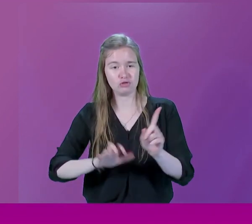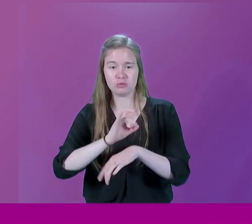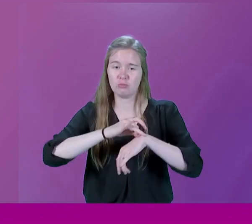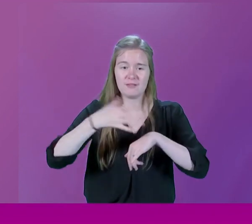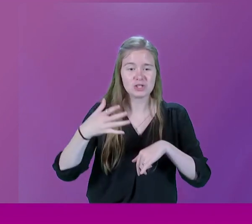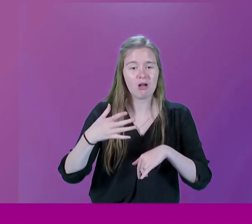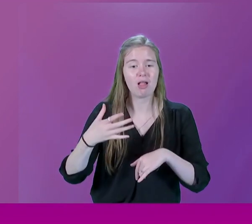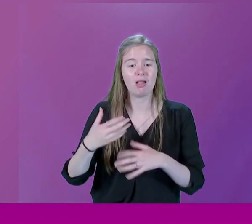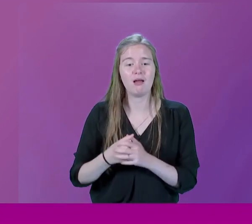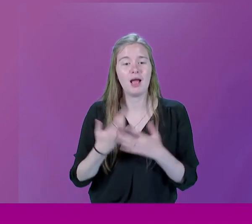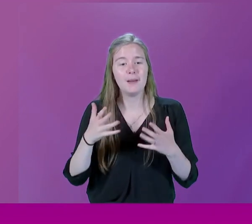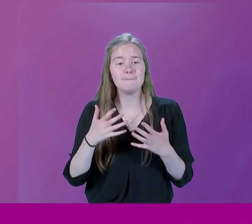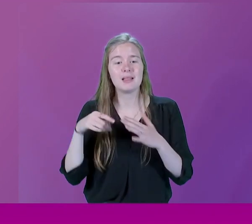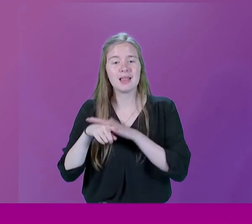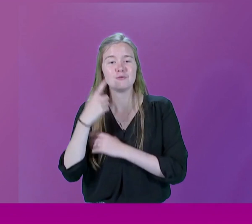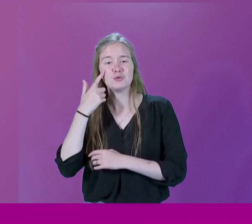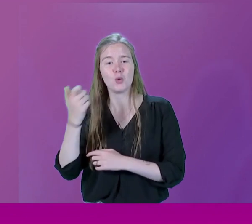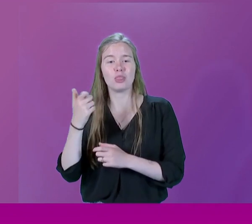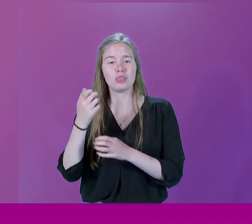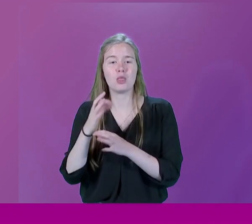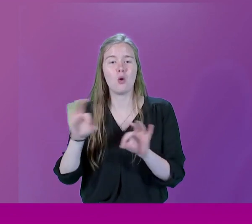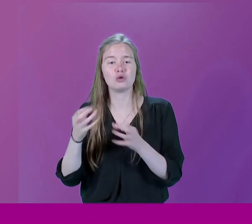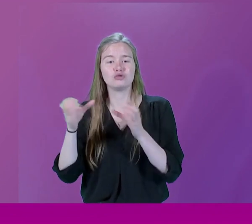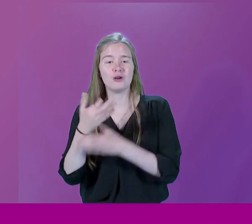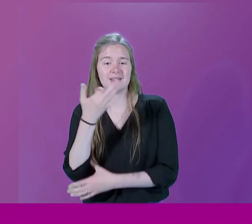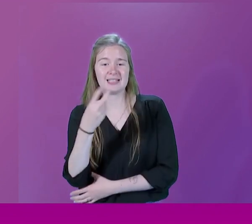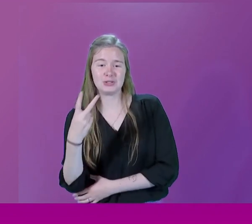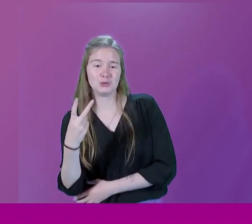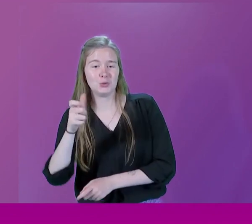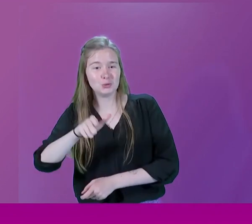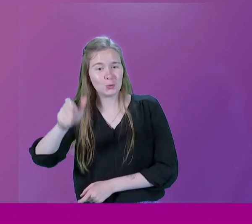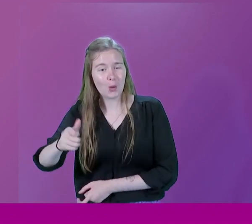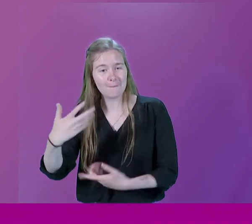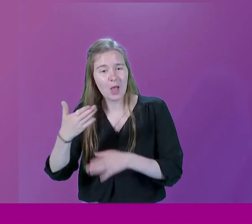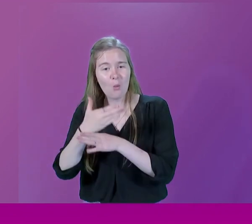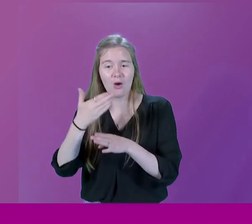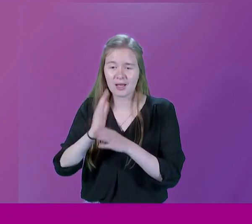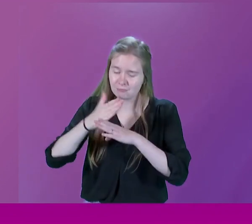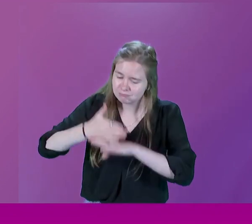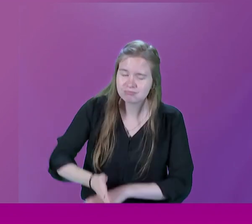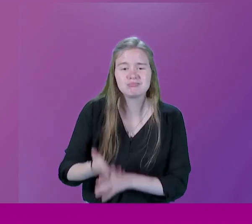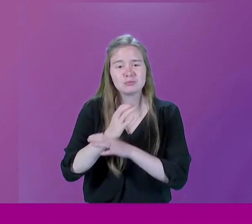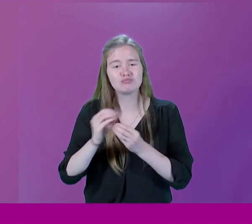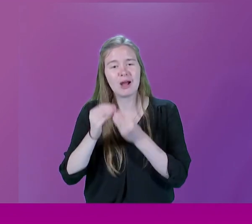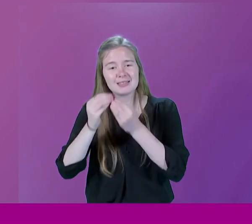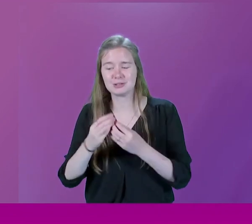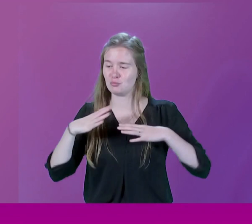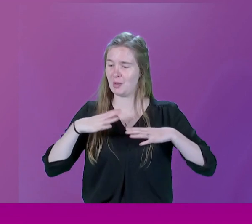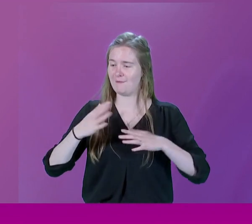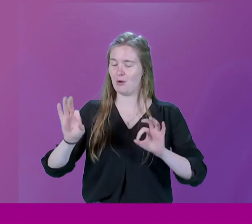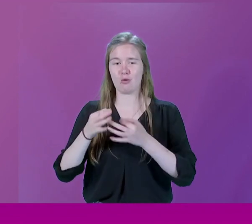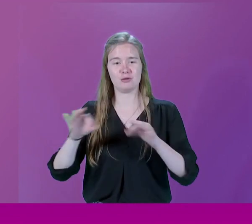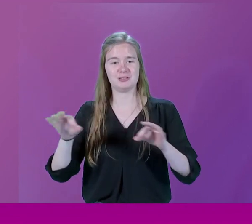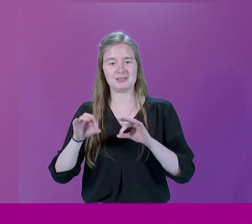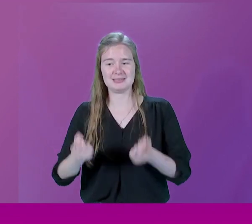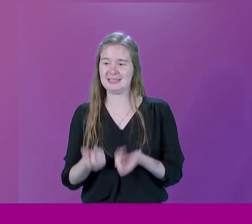music making. I've left a youth orchestra this morning of 92 who are working hard to practice, to prepare for concerts, given up a week